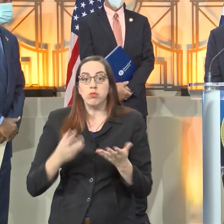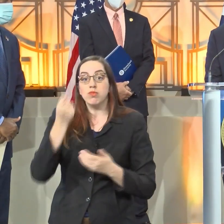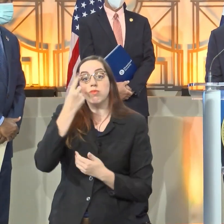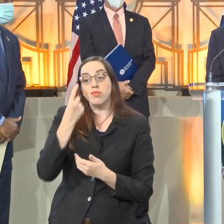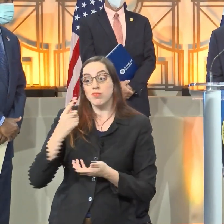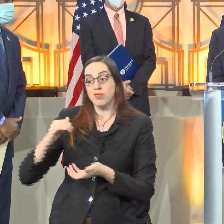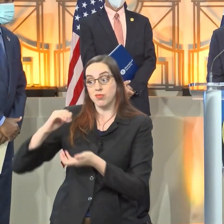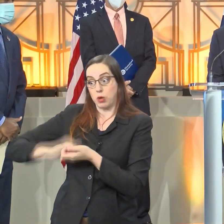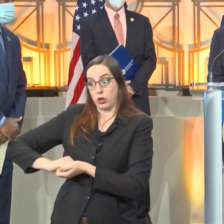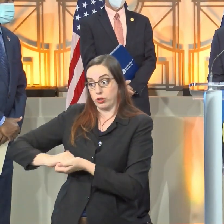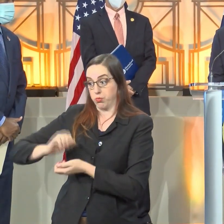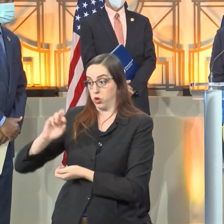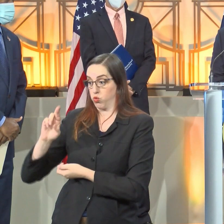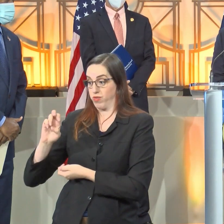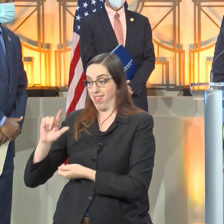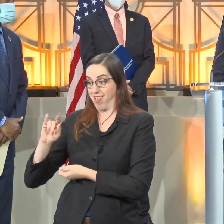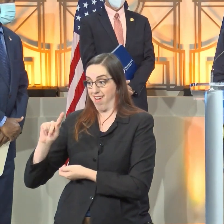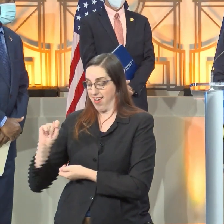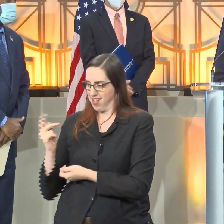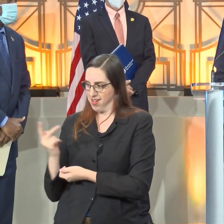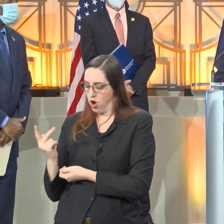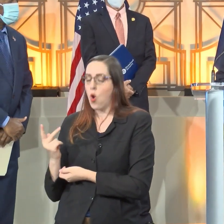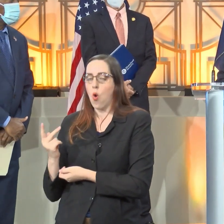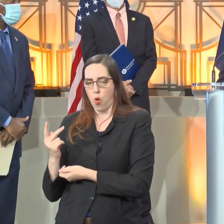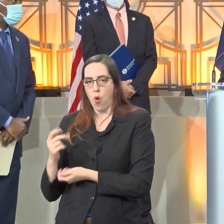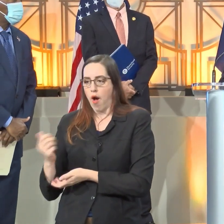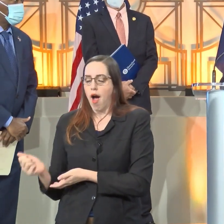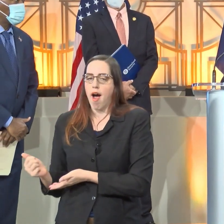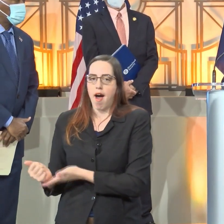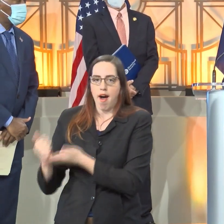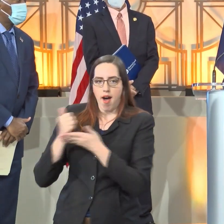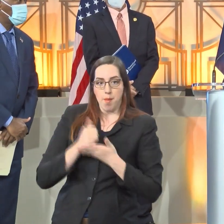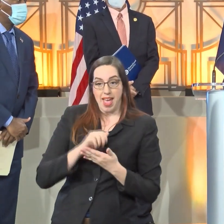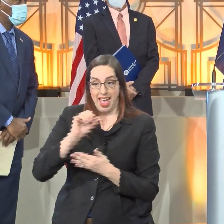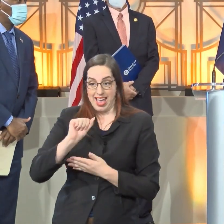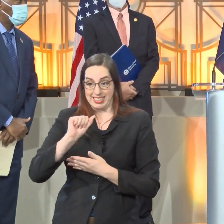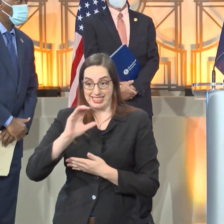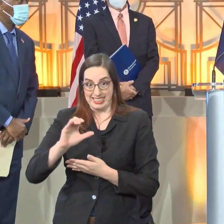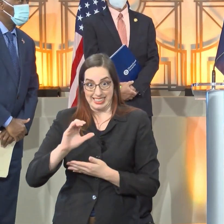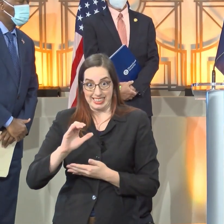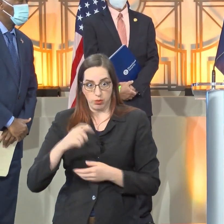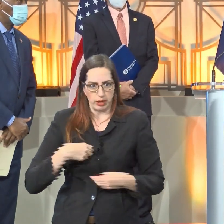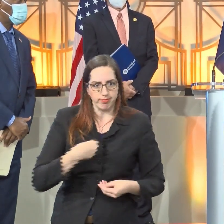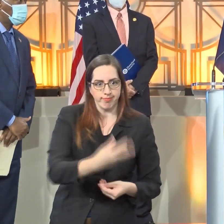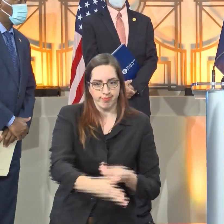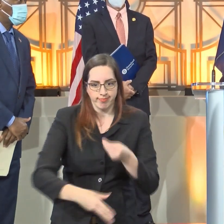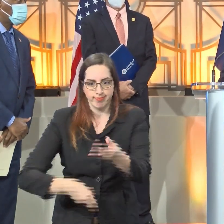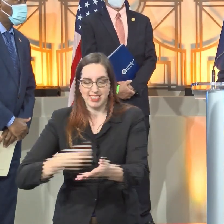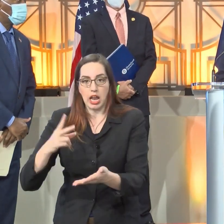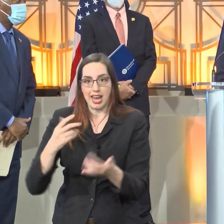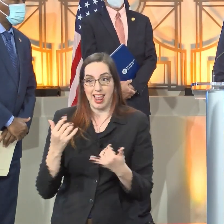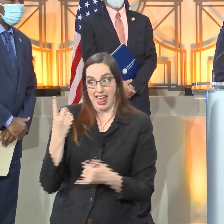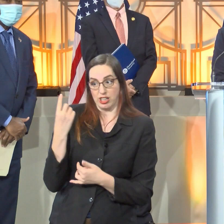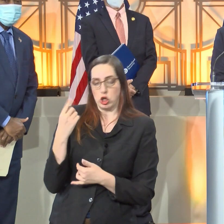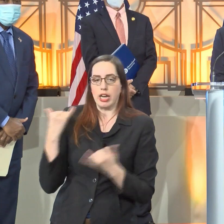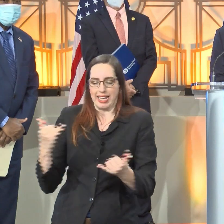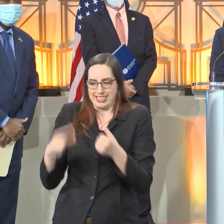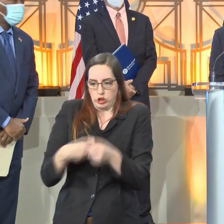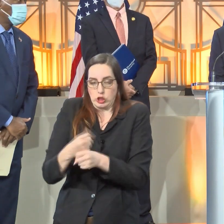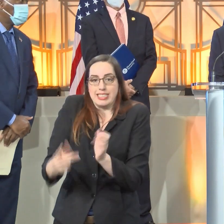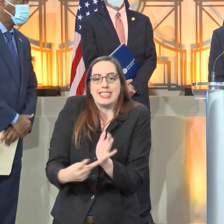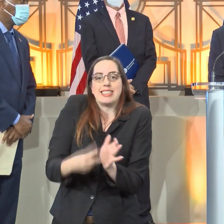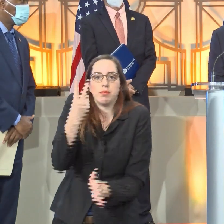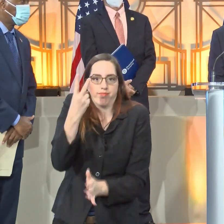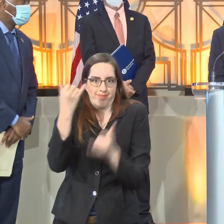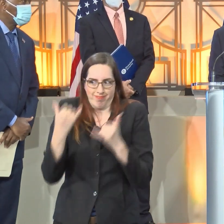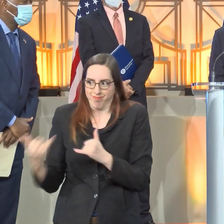Reliant will allow us to double the number of AC units that we were able to distribute last year. And so